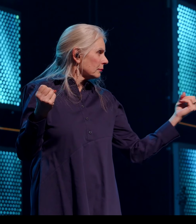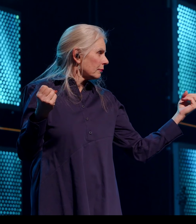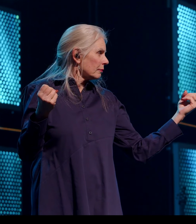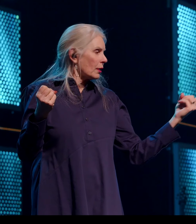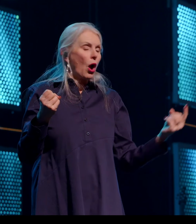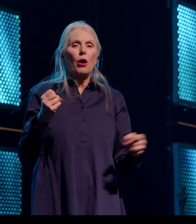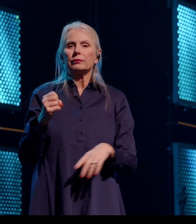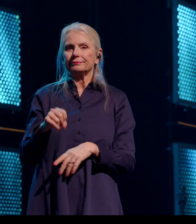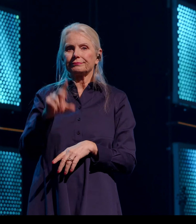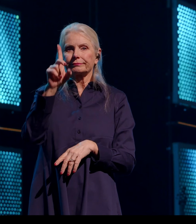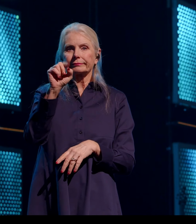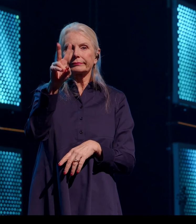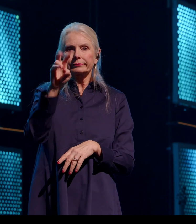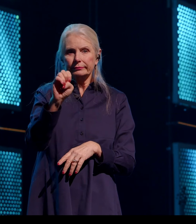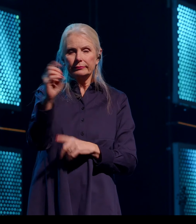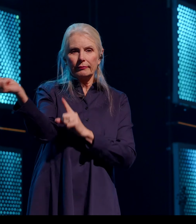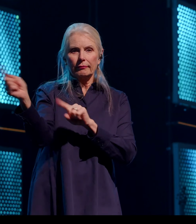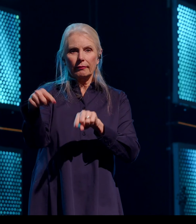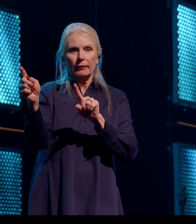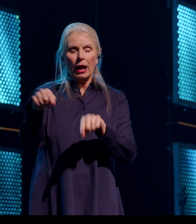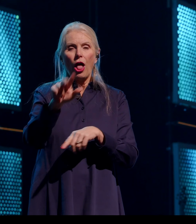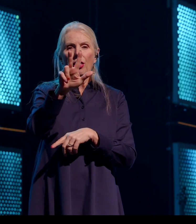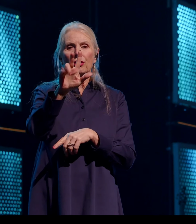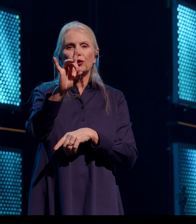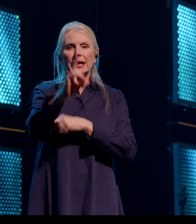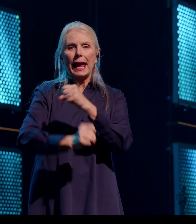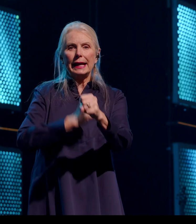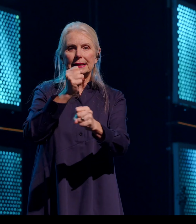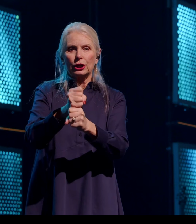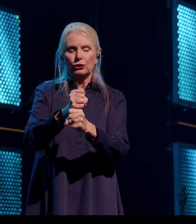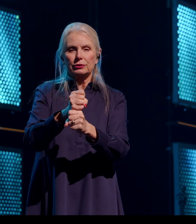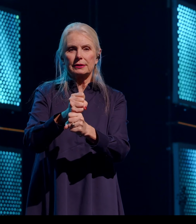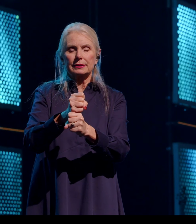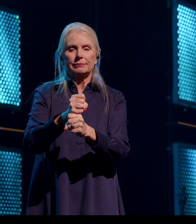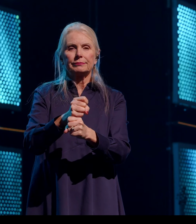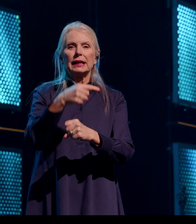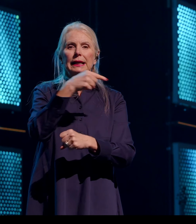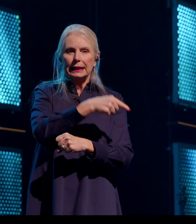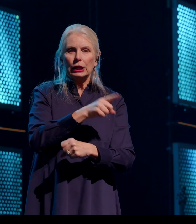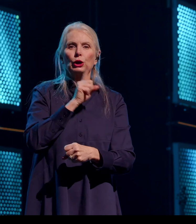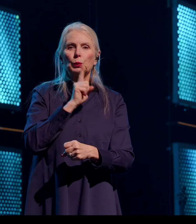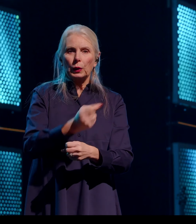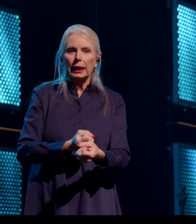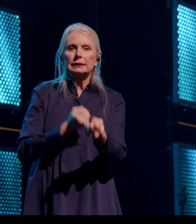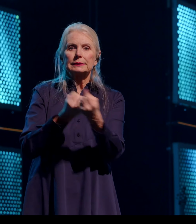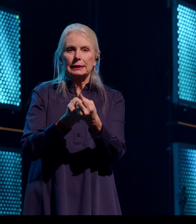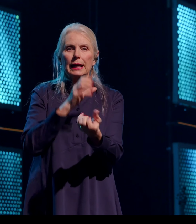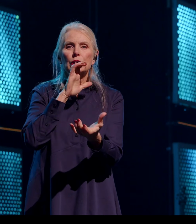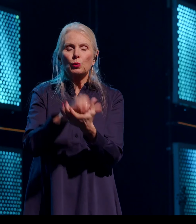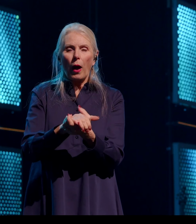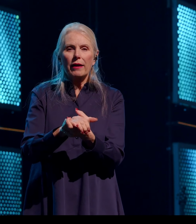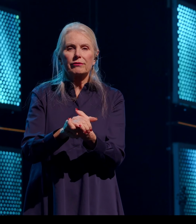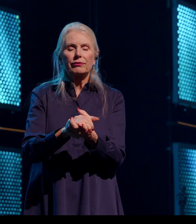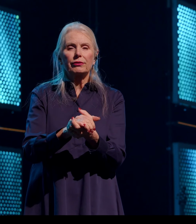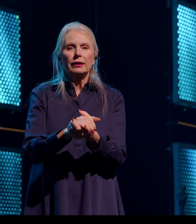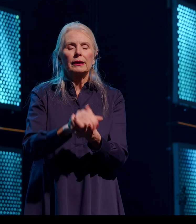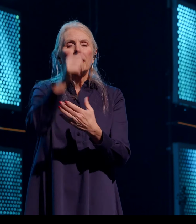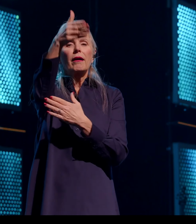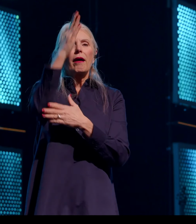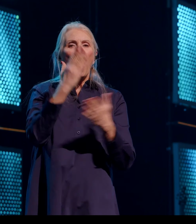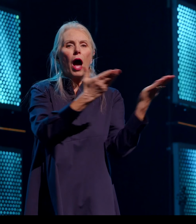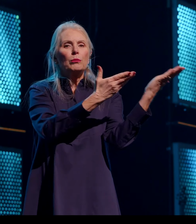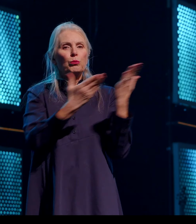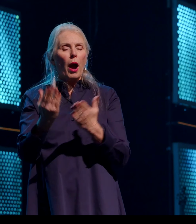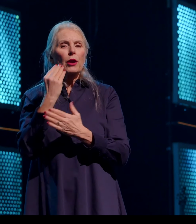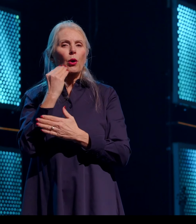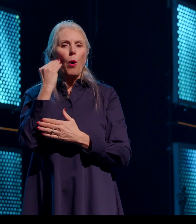38 years. And you served your wife so well. You really did. God's brought her home, even though we prayed for something